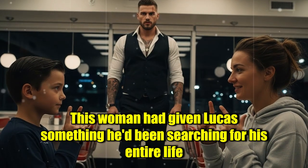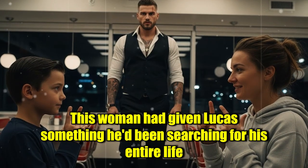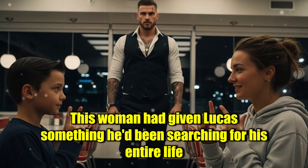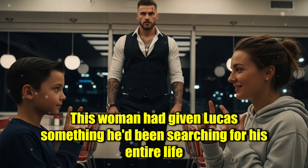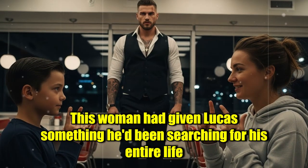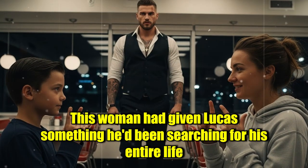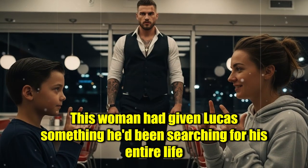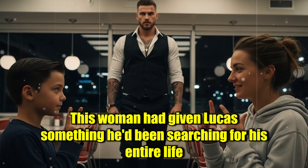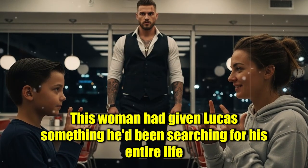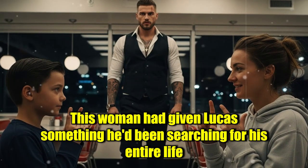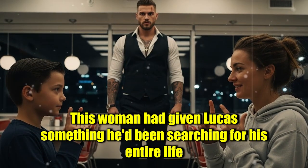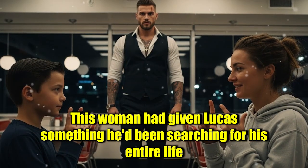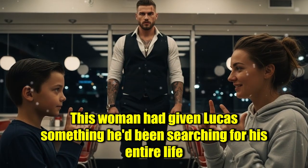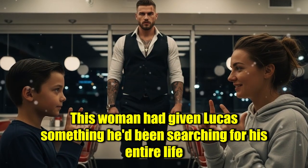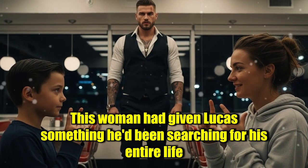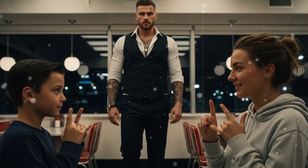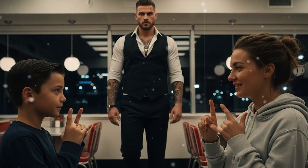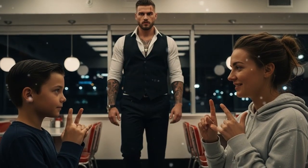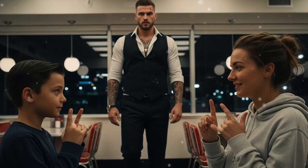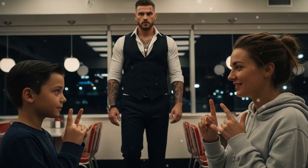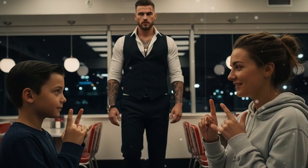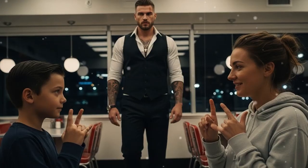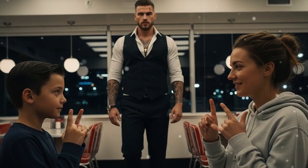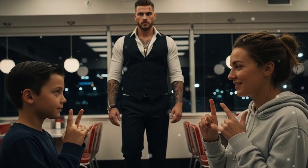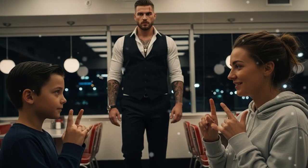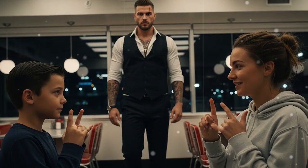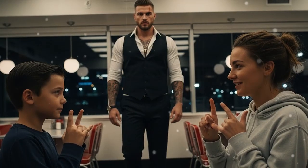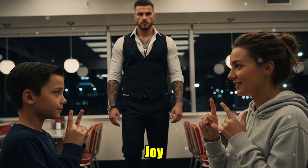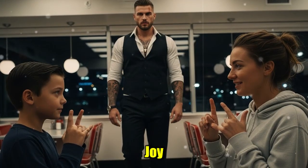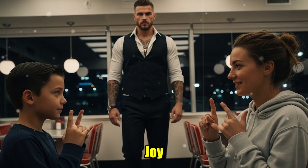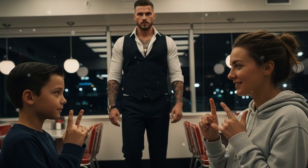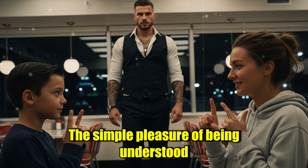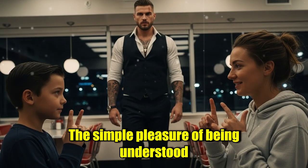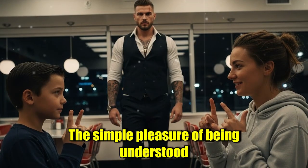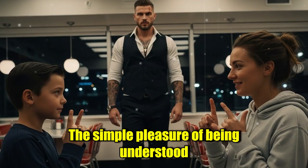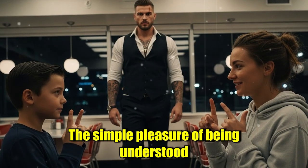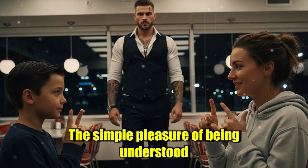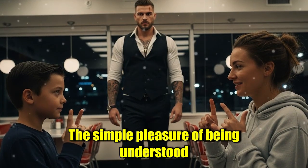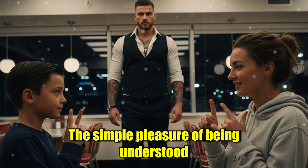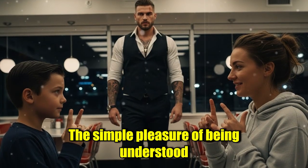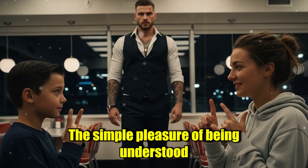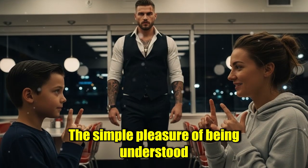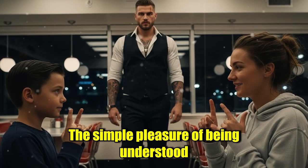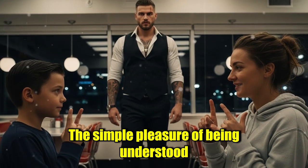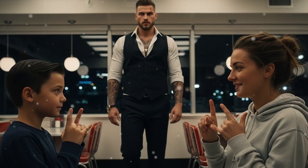something he'd been searching for his entire life: normalcy. Joy. The simple pleasure of being understood